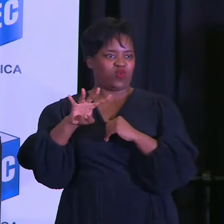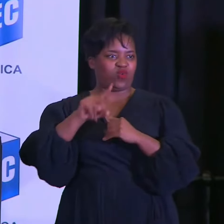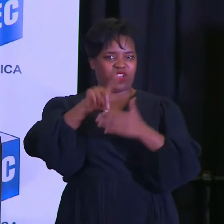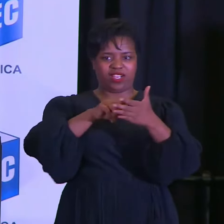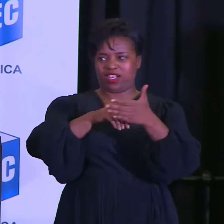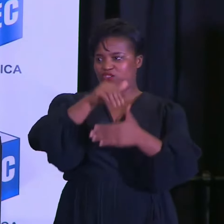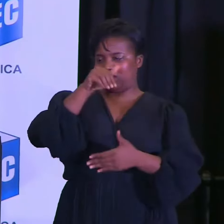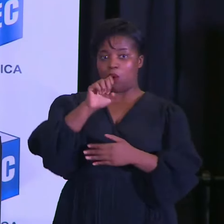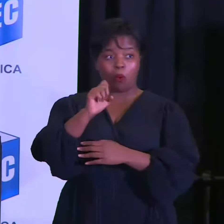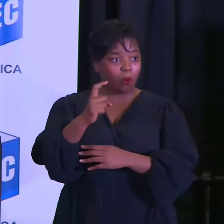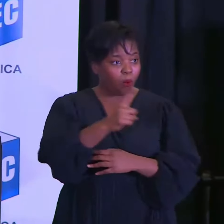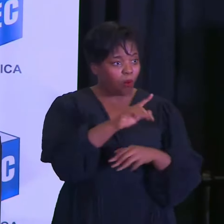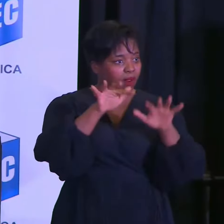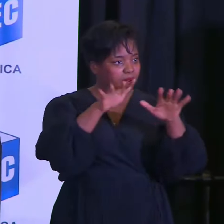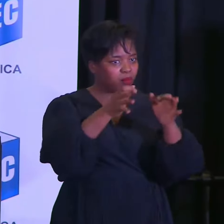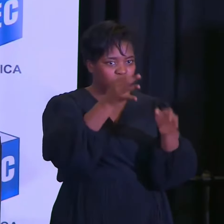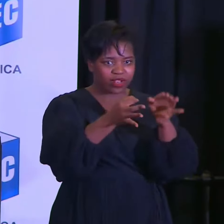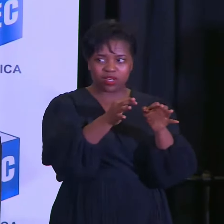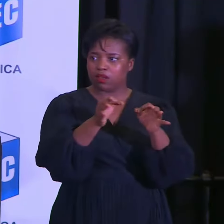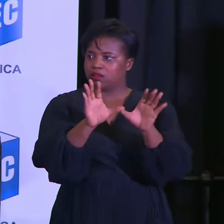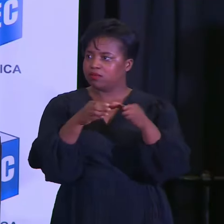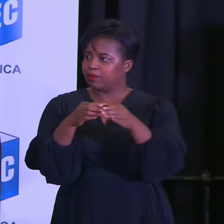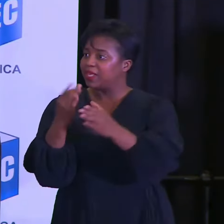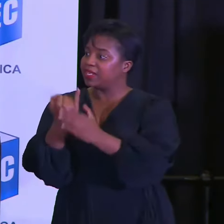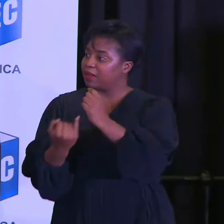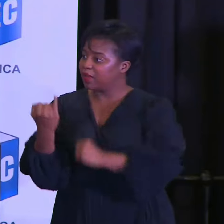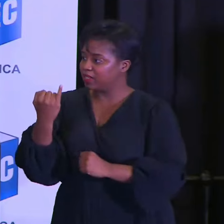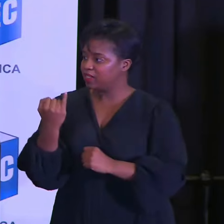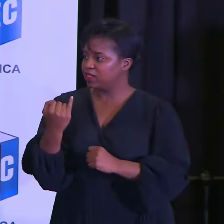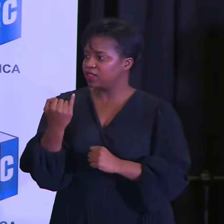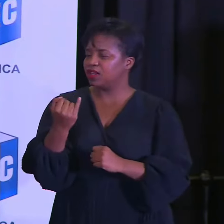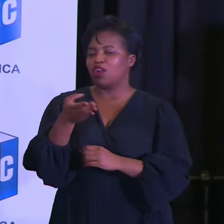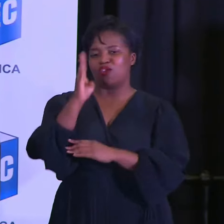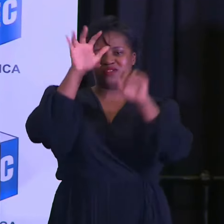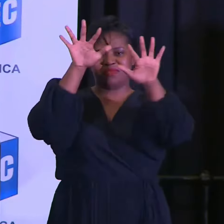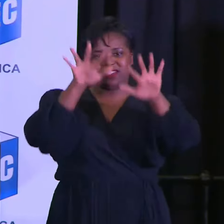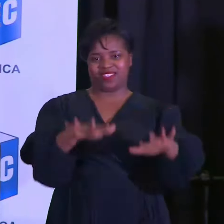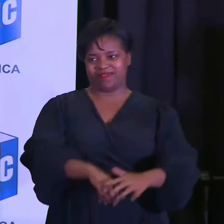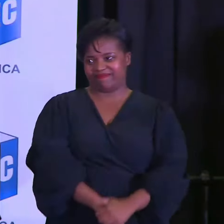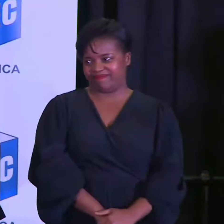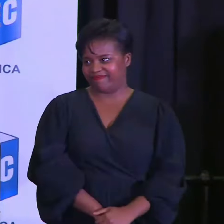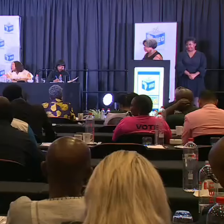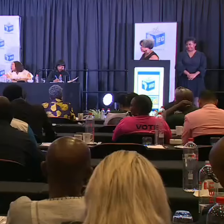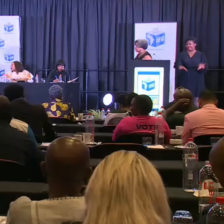To all the participant parties and independent candidates, God bless you.